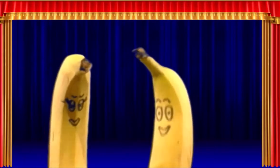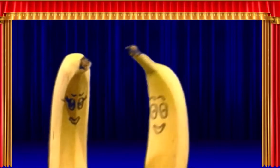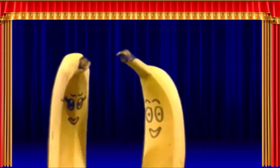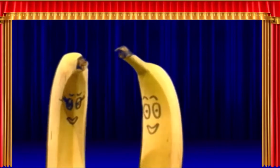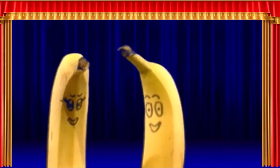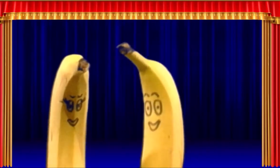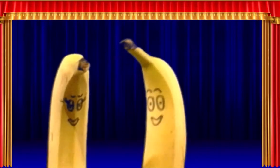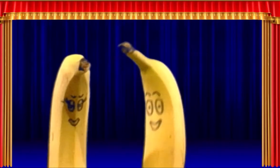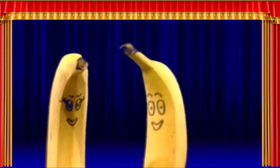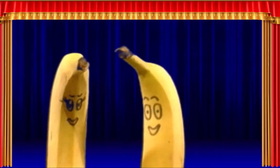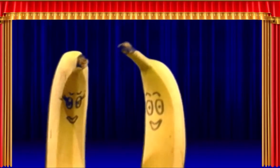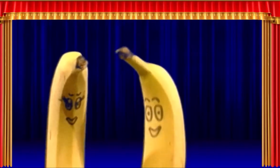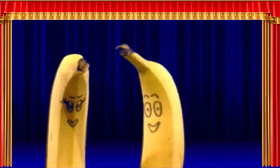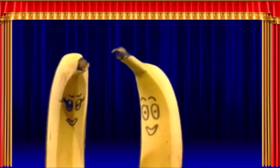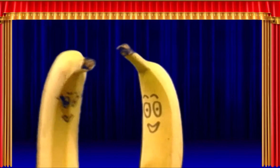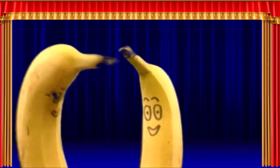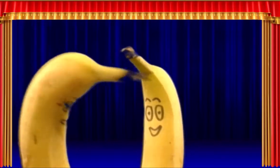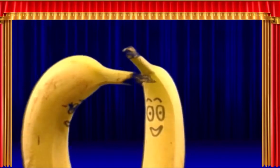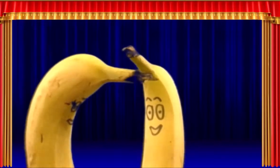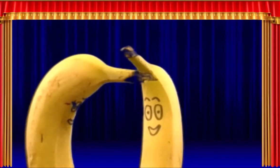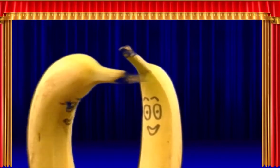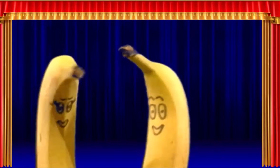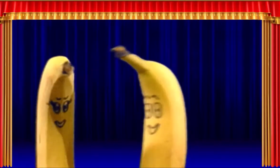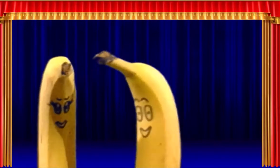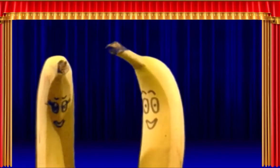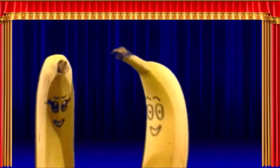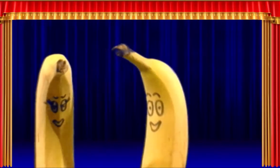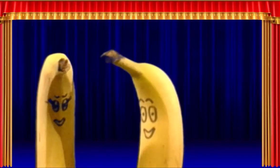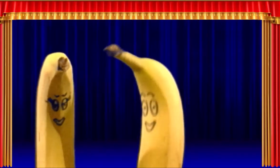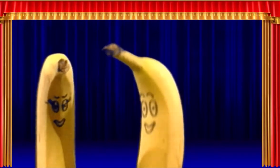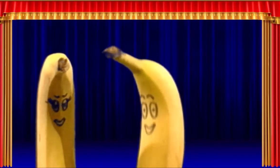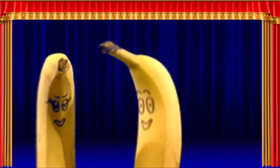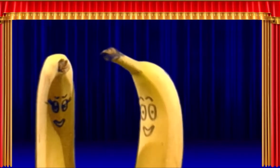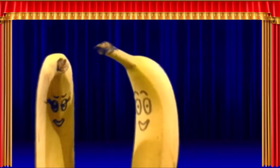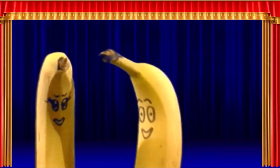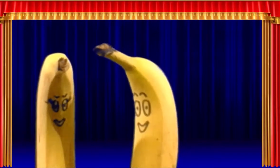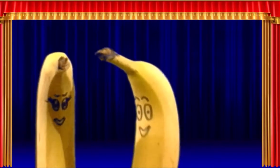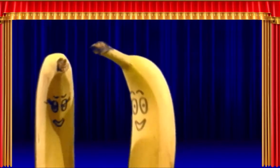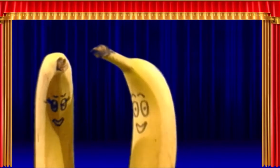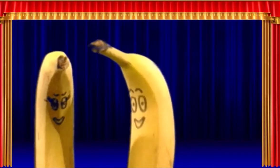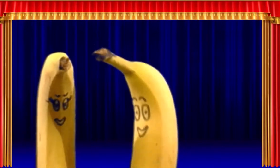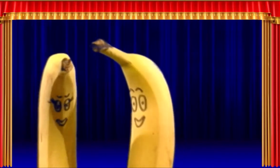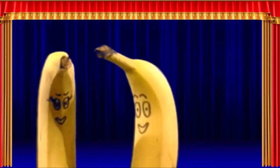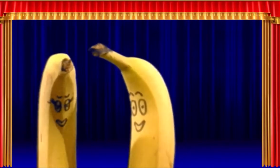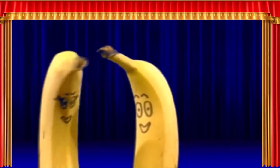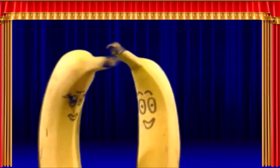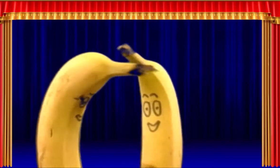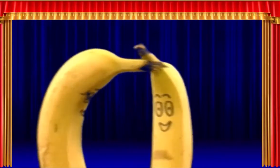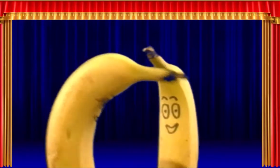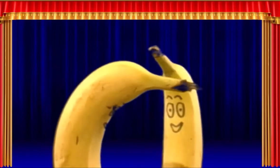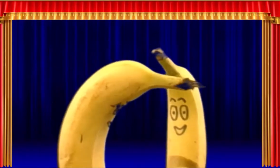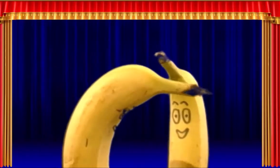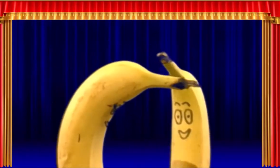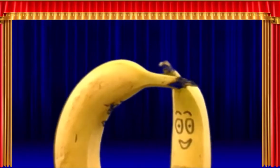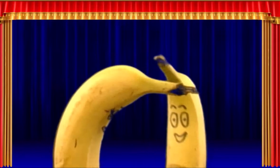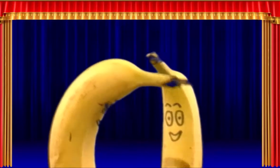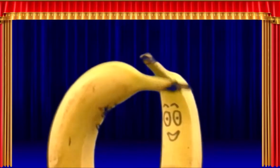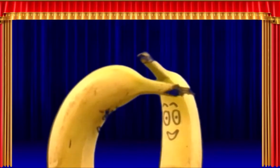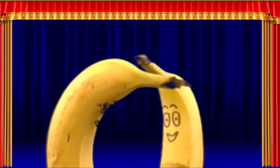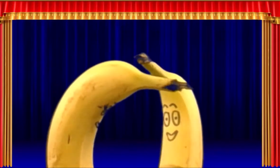Hey Bessie, I've got a joke for you. What is it? When is it bad luck to meet a black cat? I don't know. When